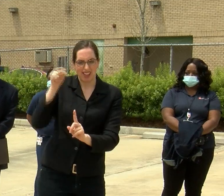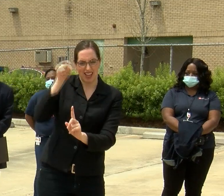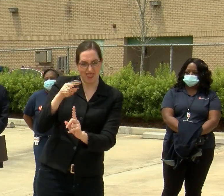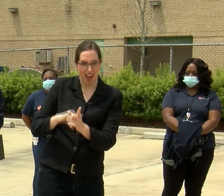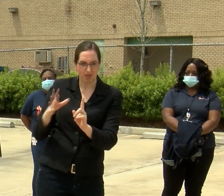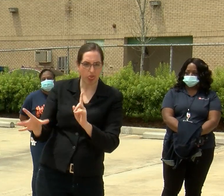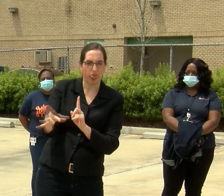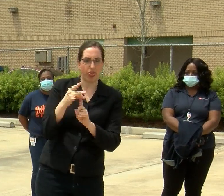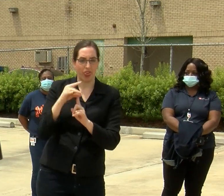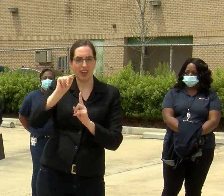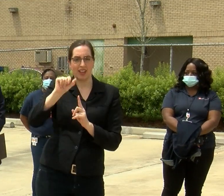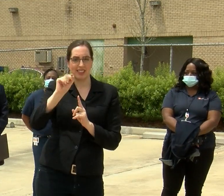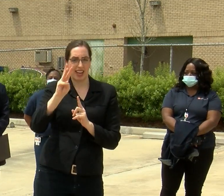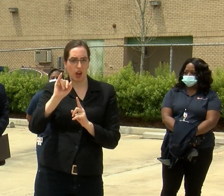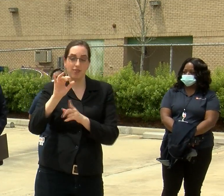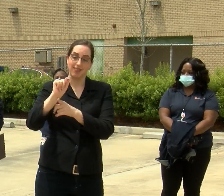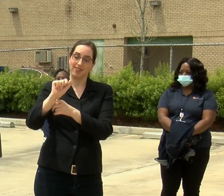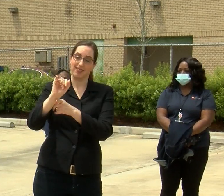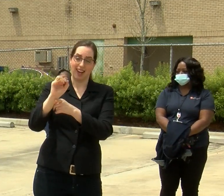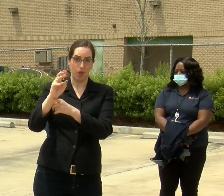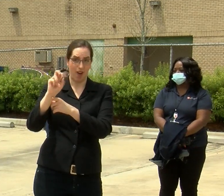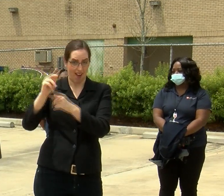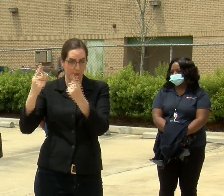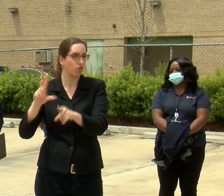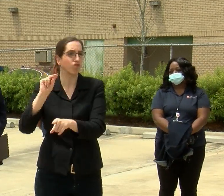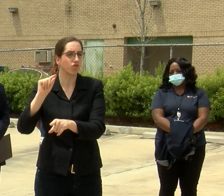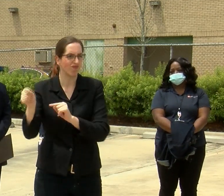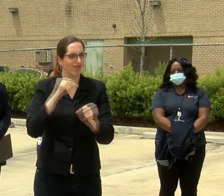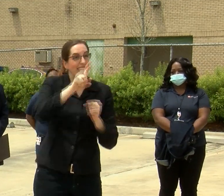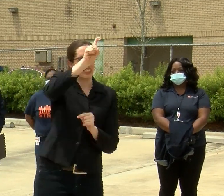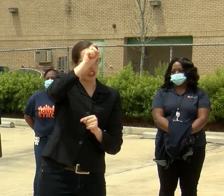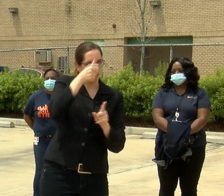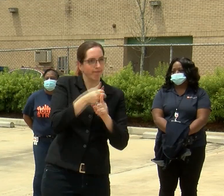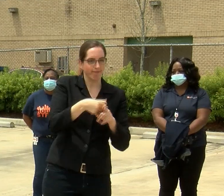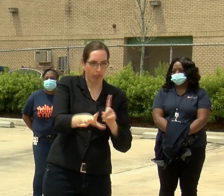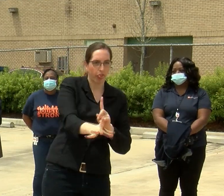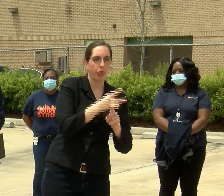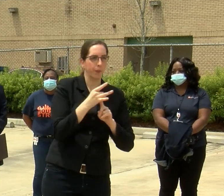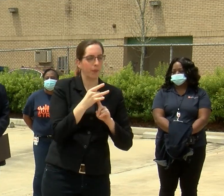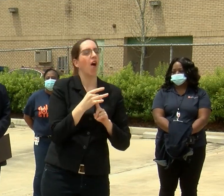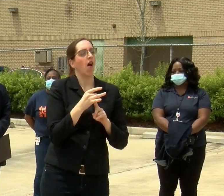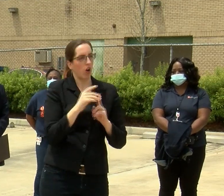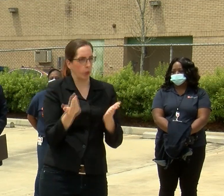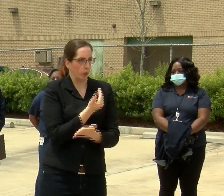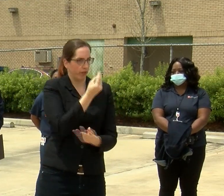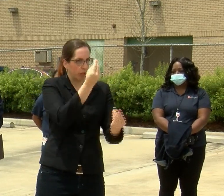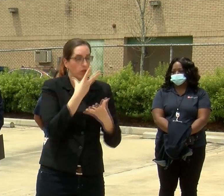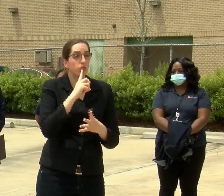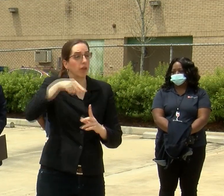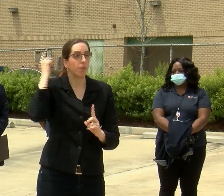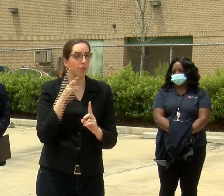Taiwan, but rather was actually infected in Egypt. And so that was new information, but it underscores the point that I was trying to get across, was